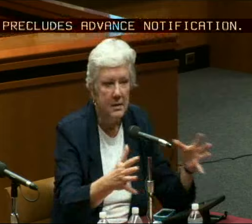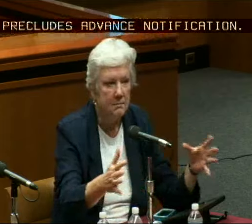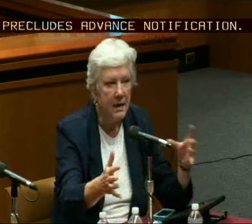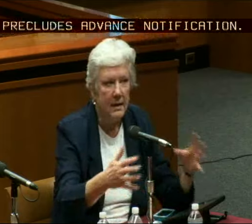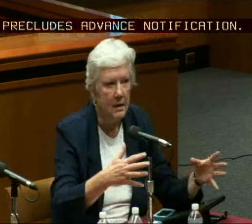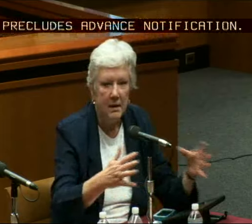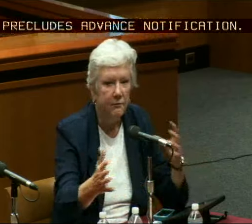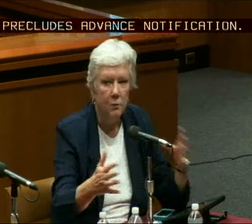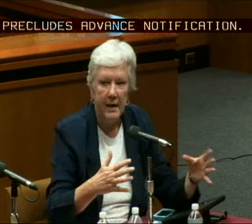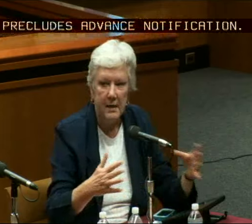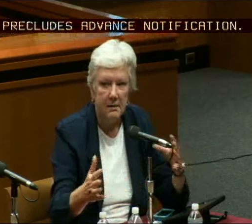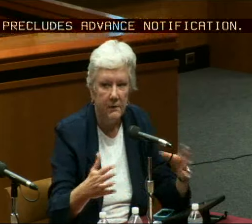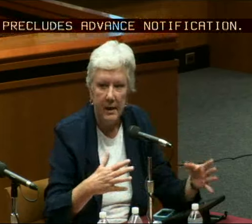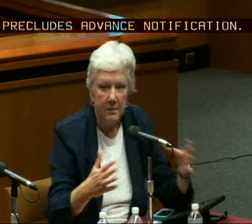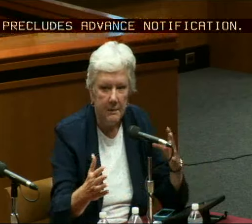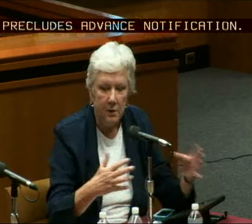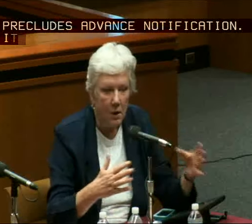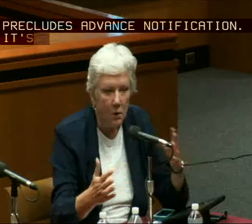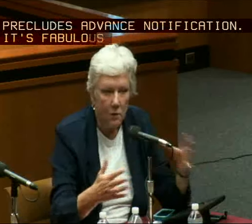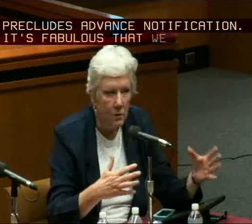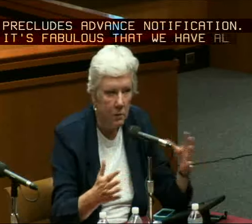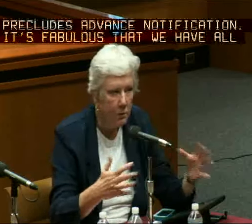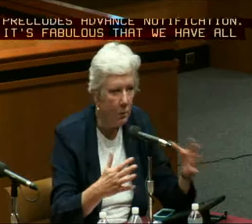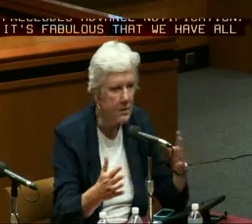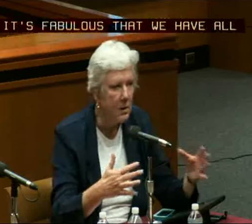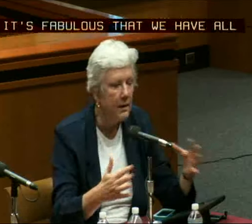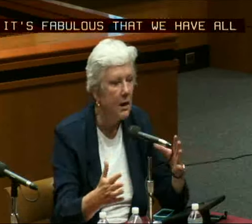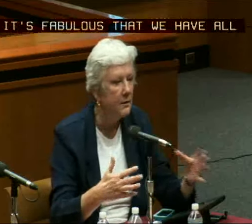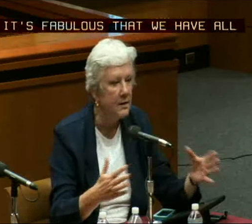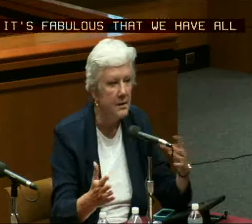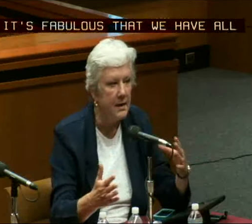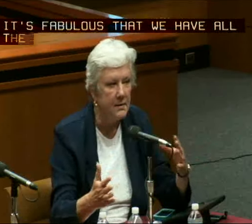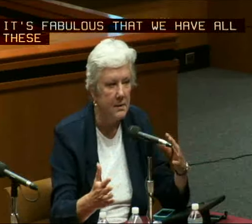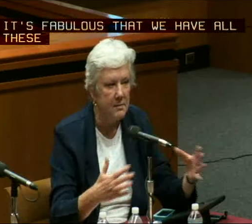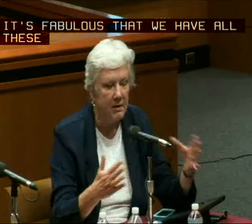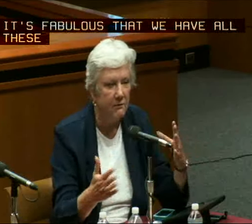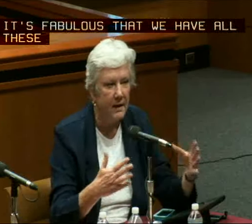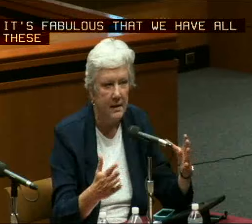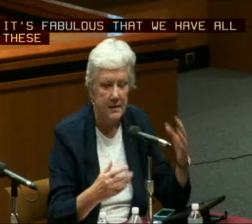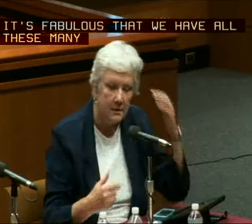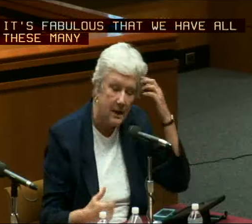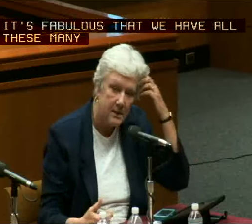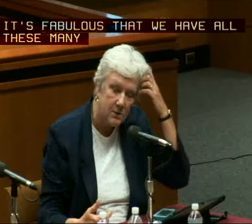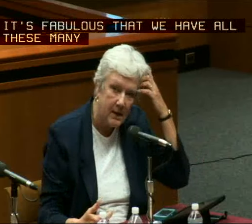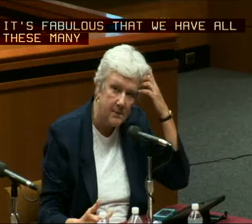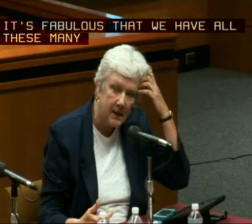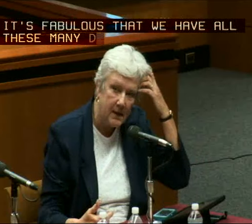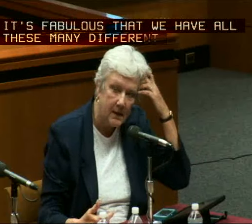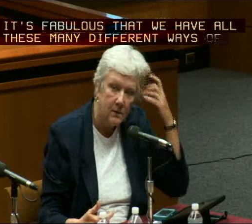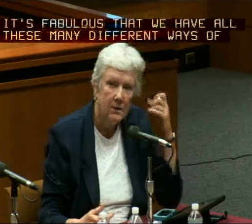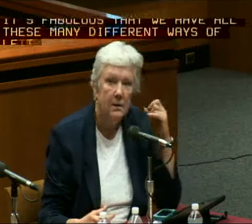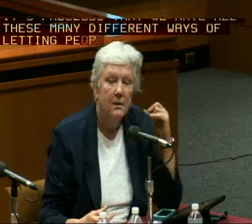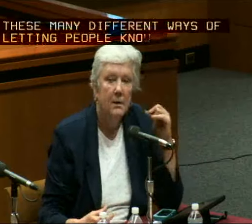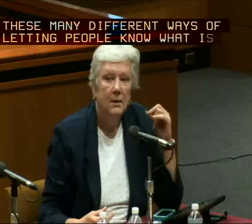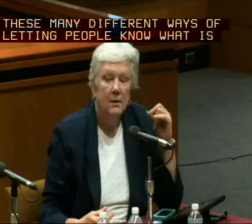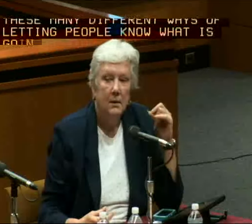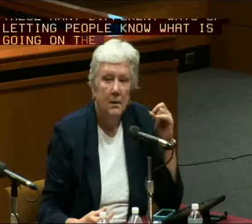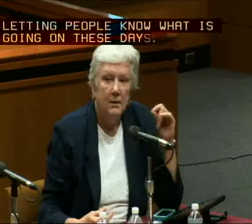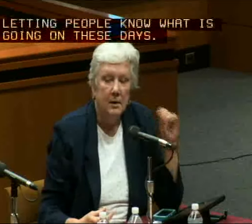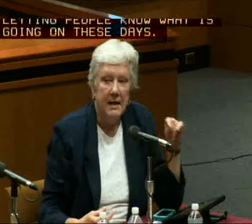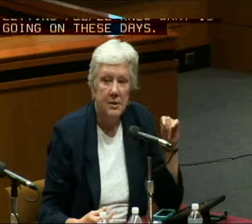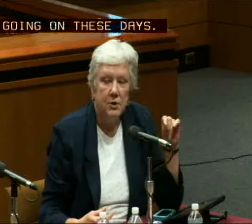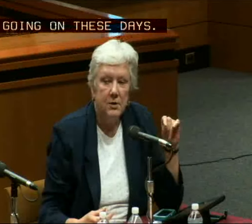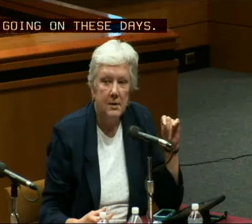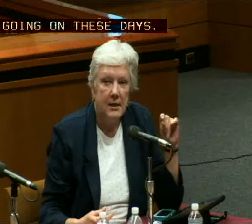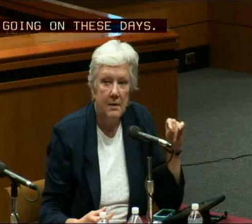all these many different ways of letting people know what's going on these days. And as a matter of fact, I still kind of scratch my head